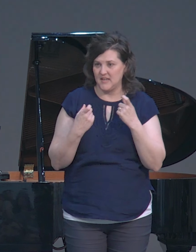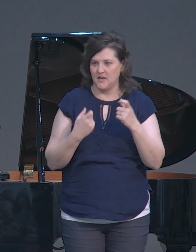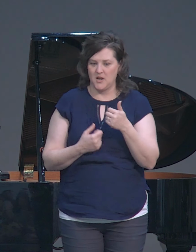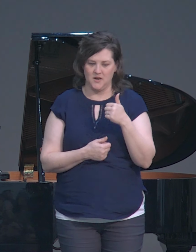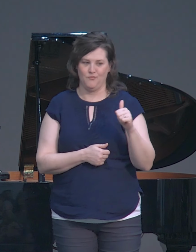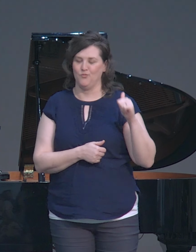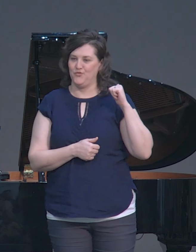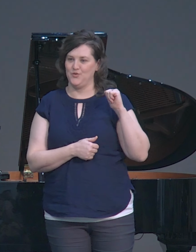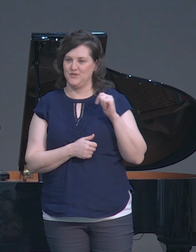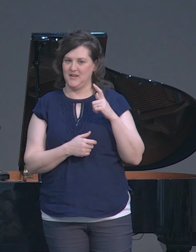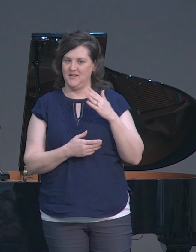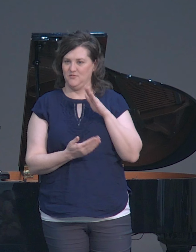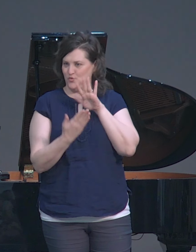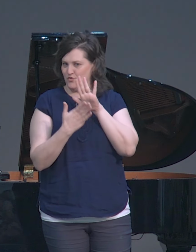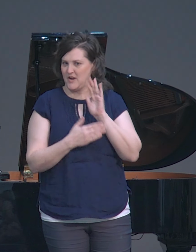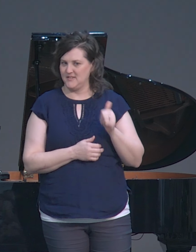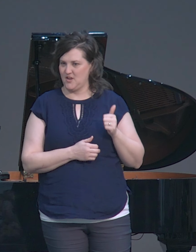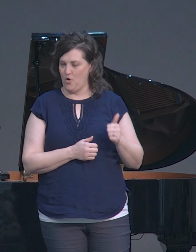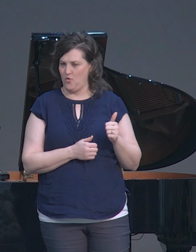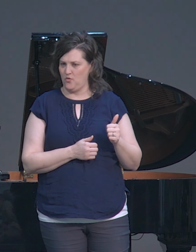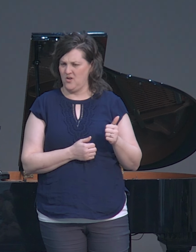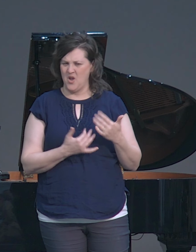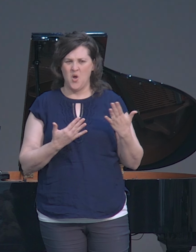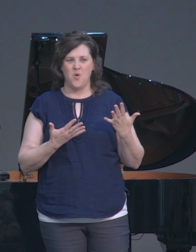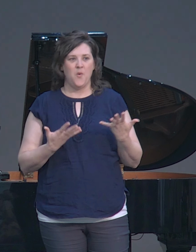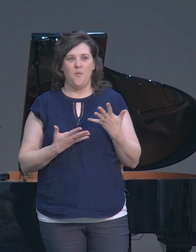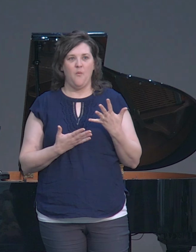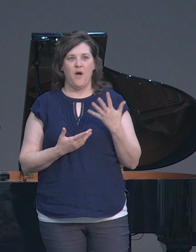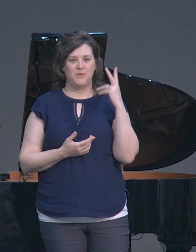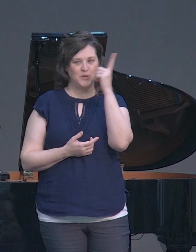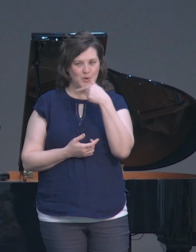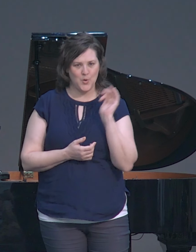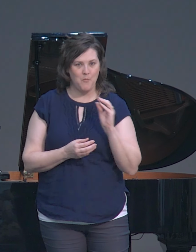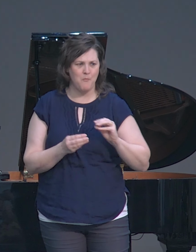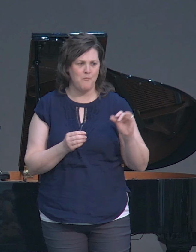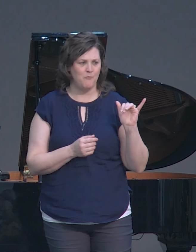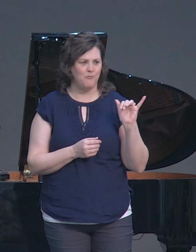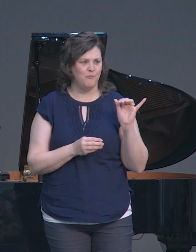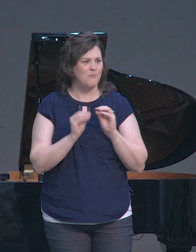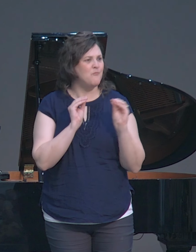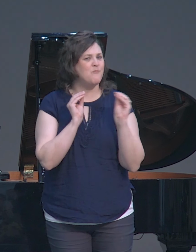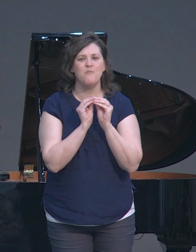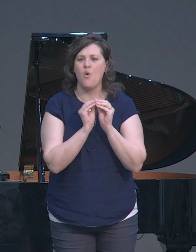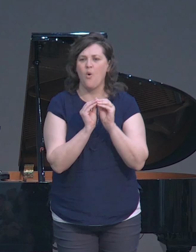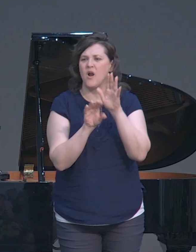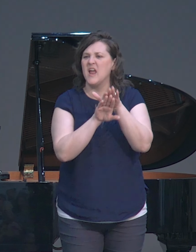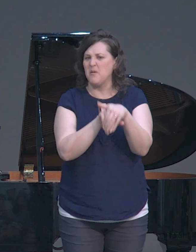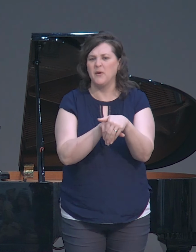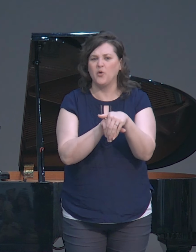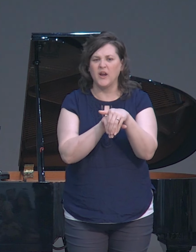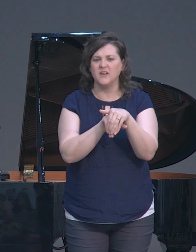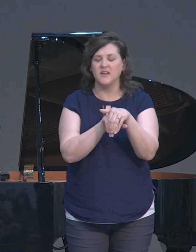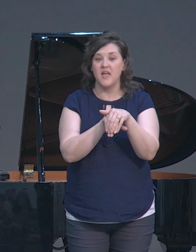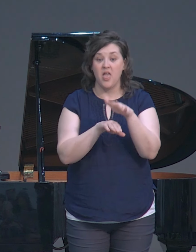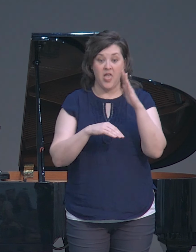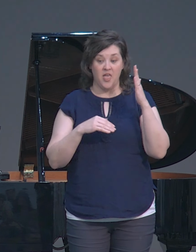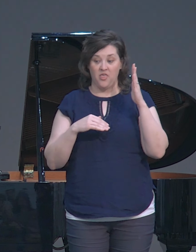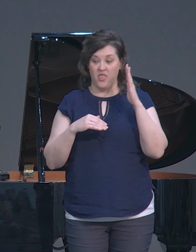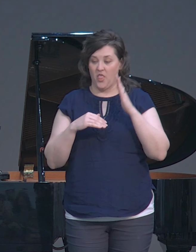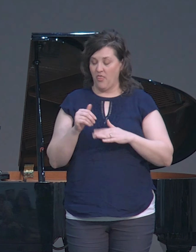could be more hypocritical? What could be more of a double standard than